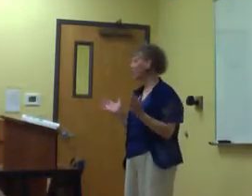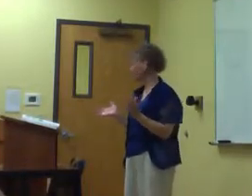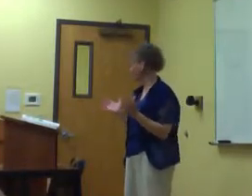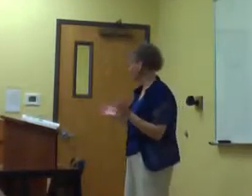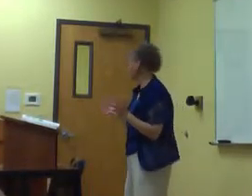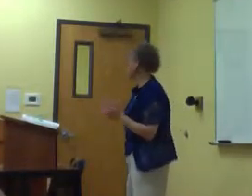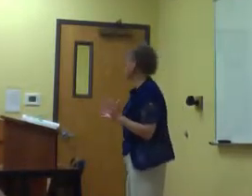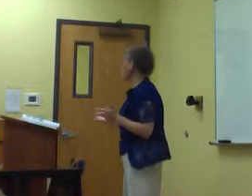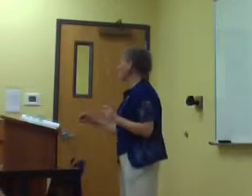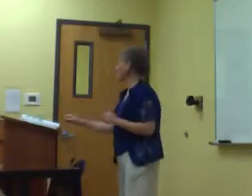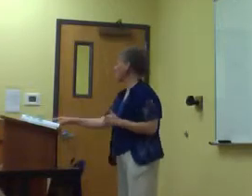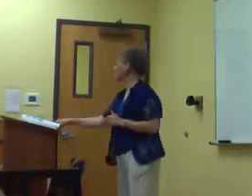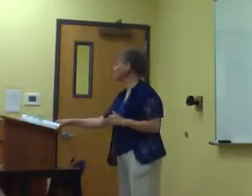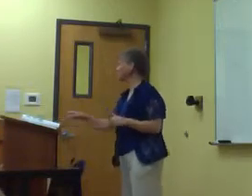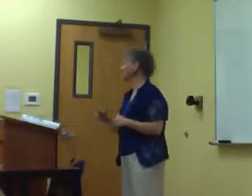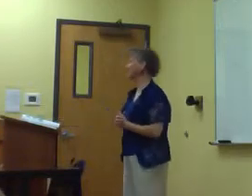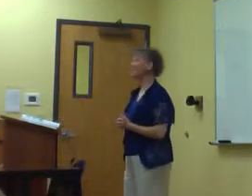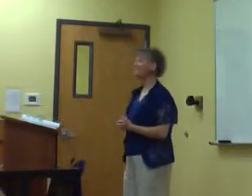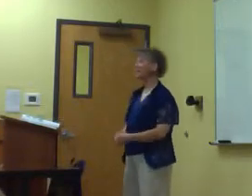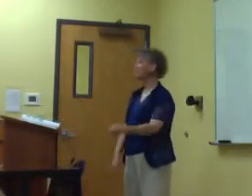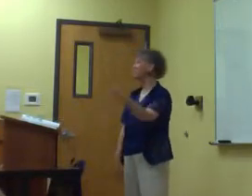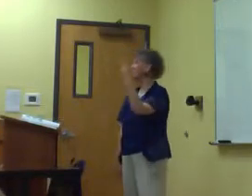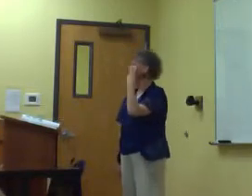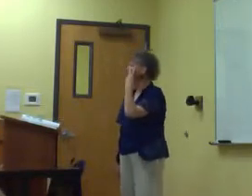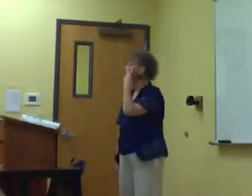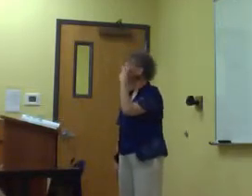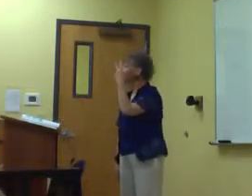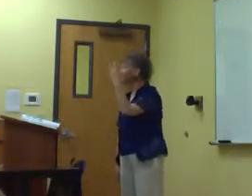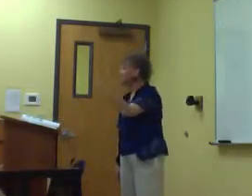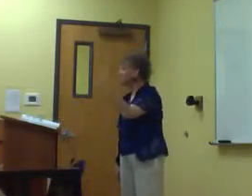Chatting. So if I was looking and I said,